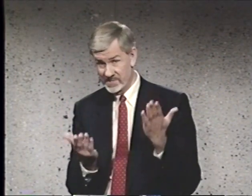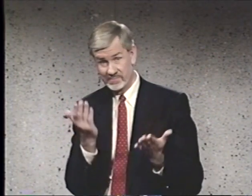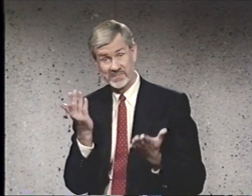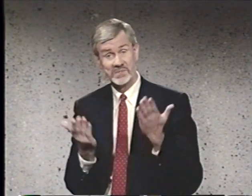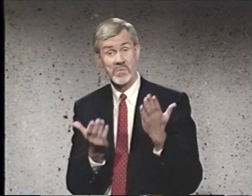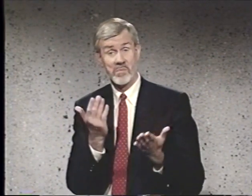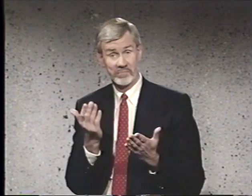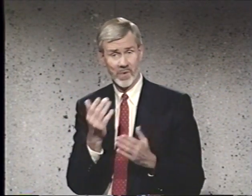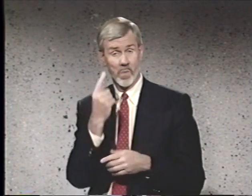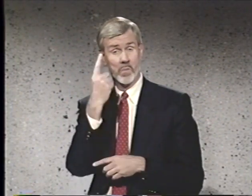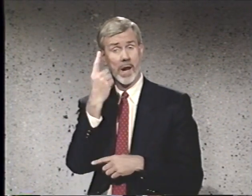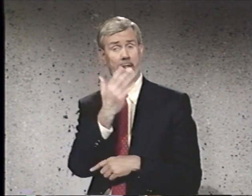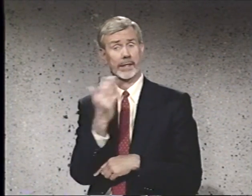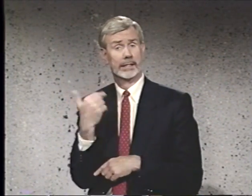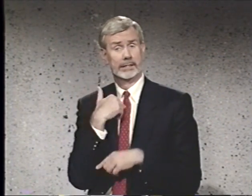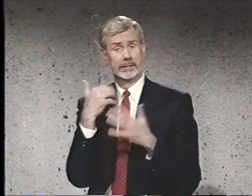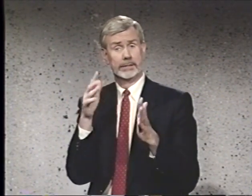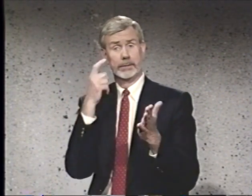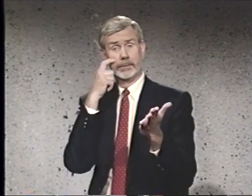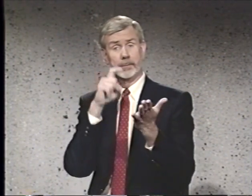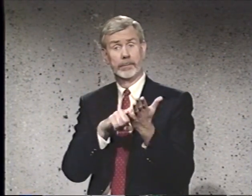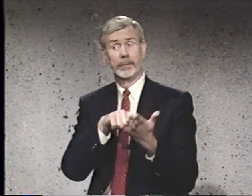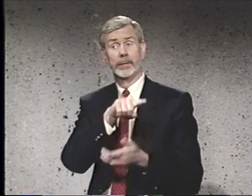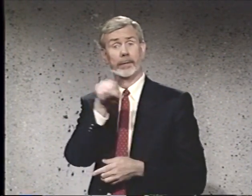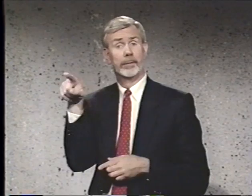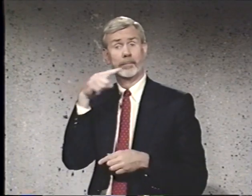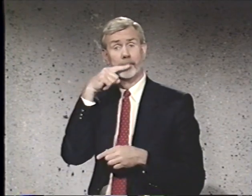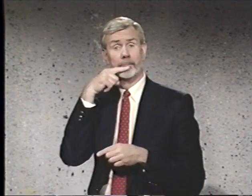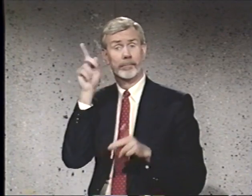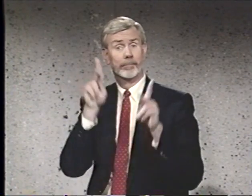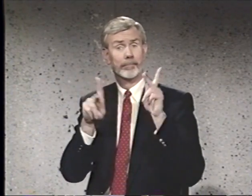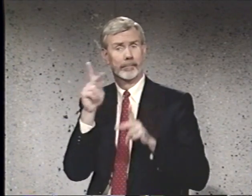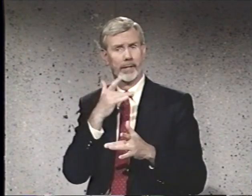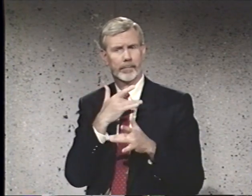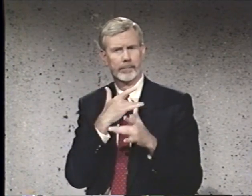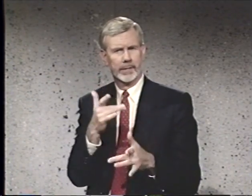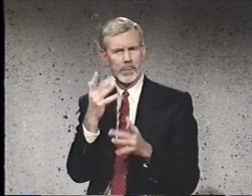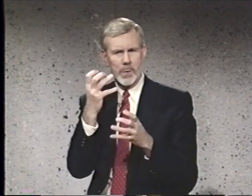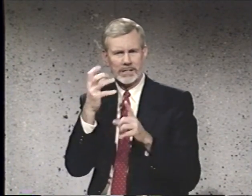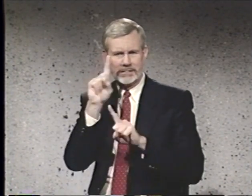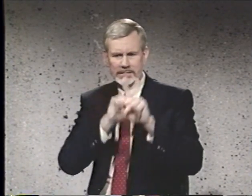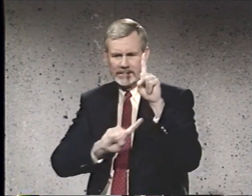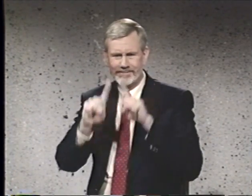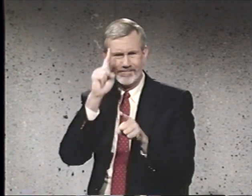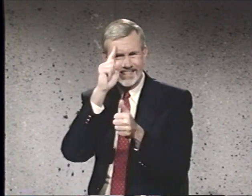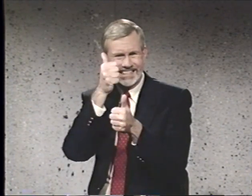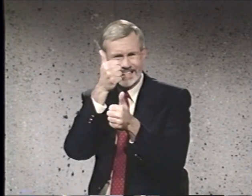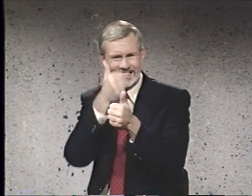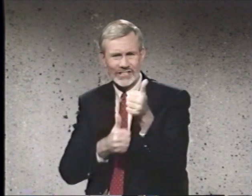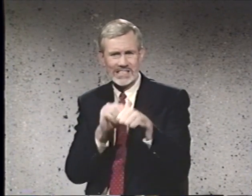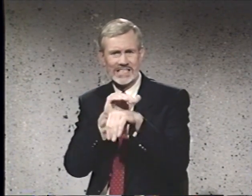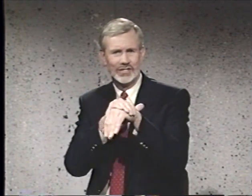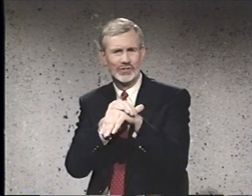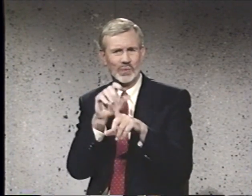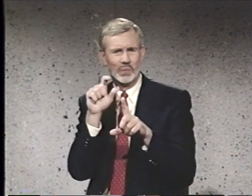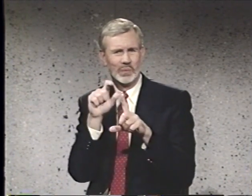Maybe so. One thing I've noticed is that hearing people tend to want a sign for every English